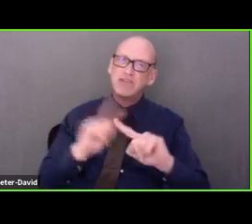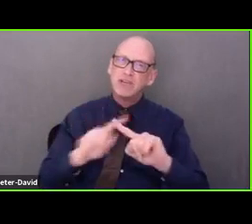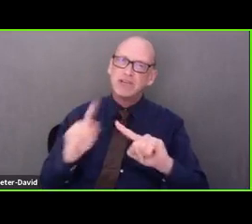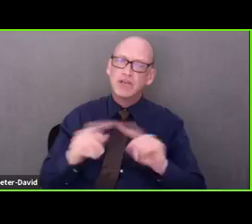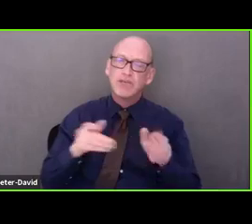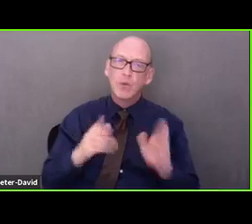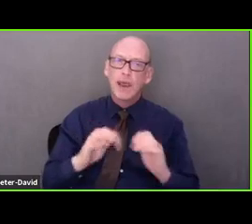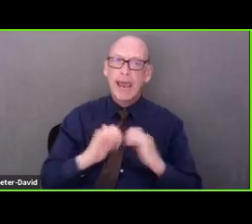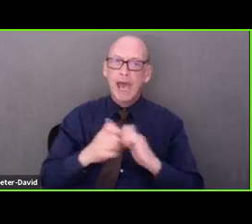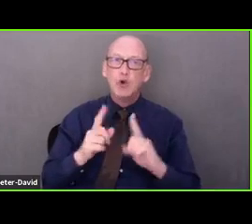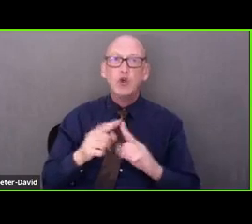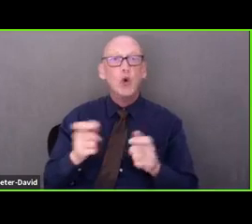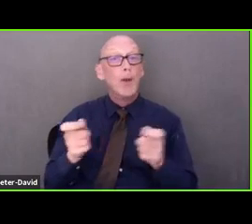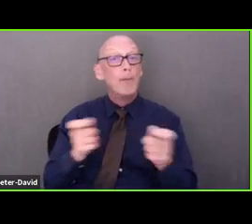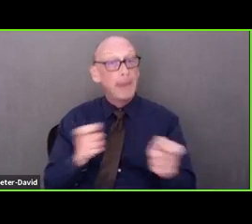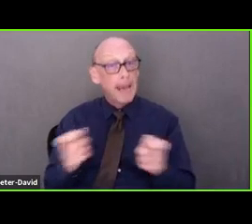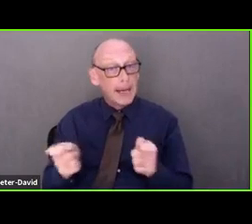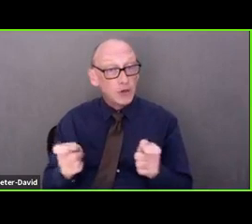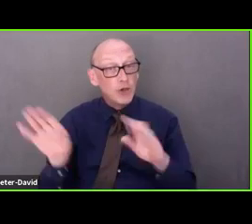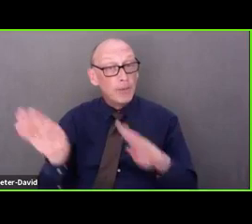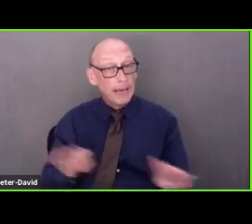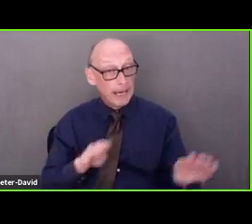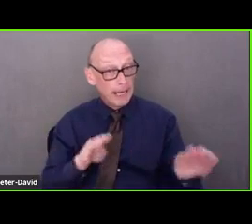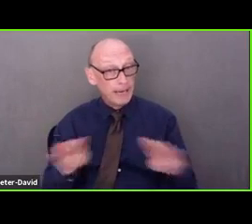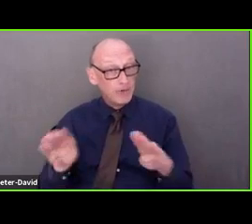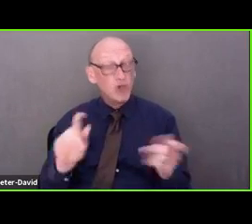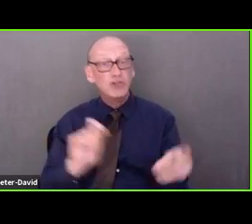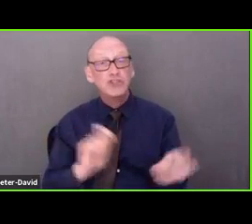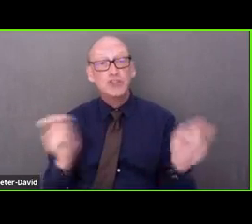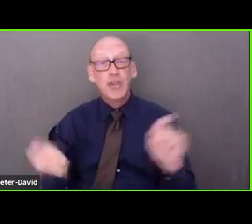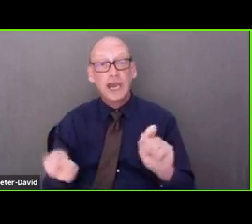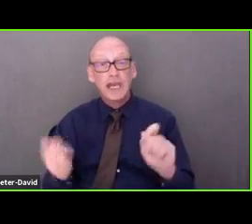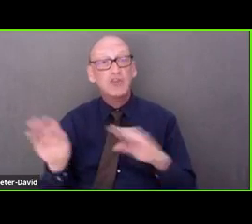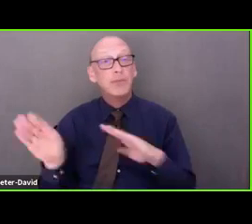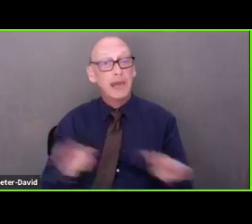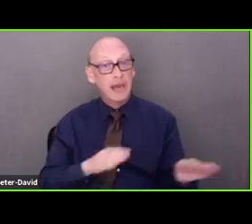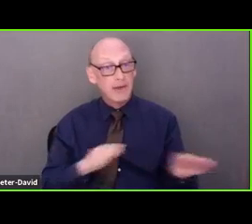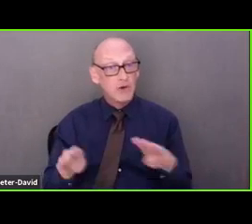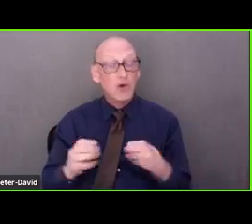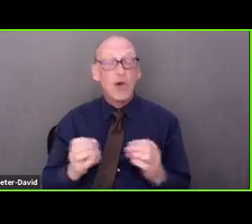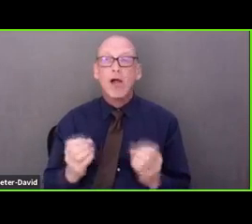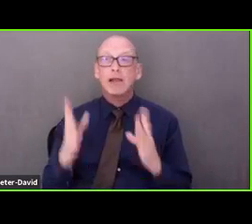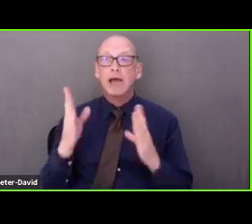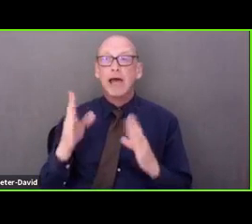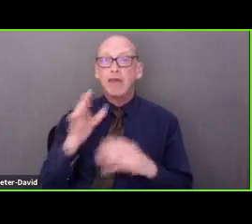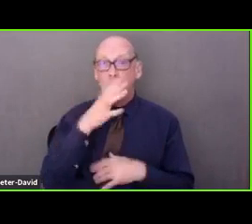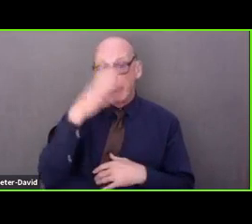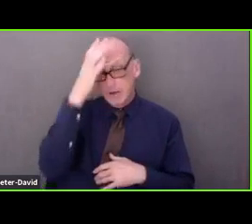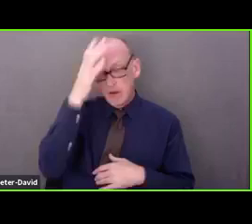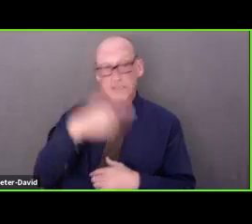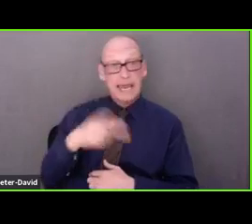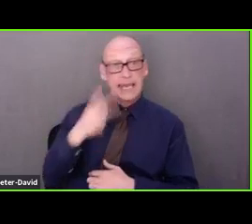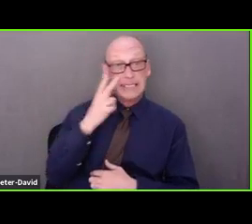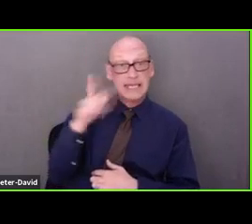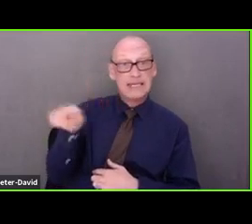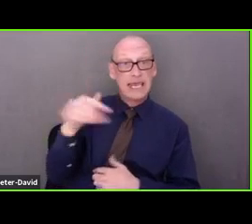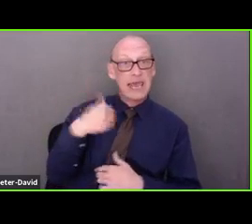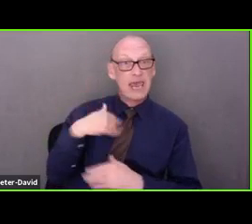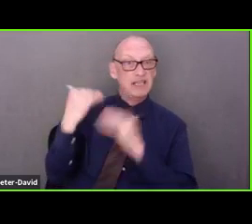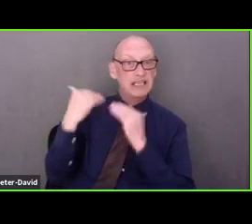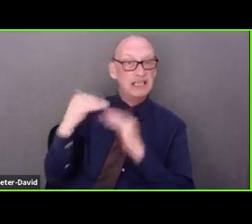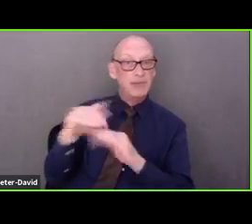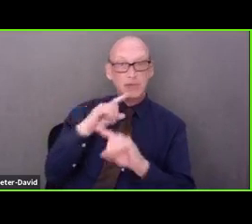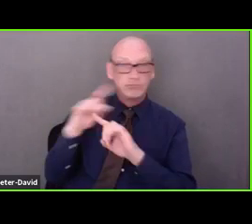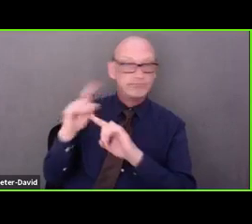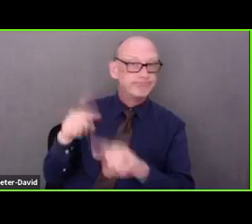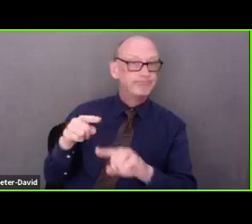how to manage and to alter behavior. A lot of the parents that I see, they have very limited number of responses